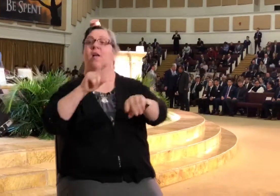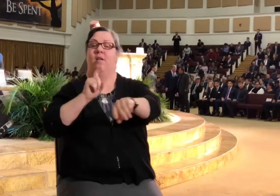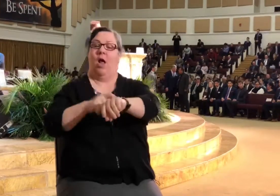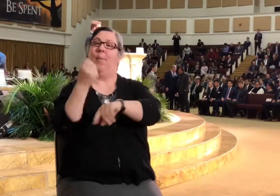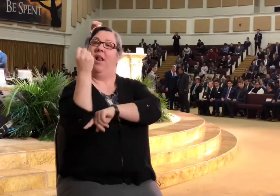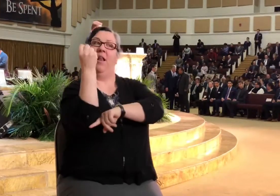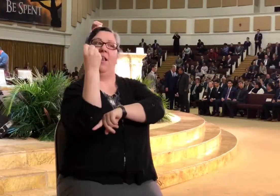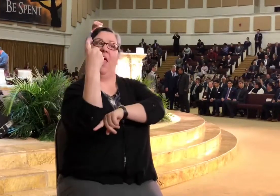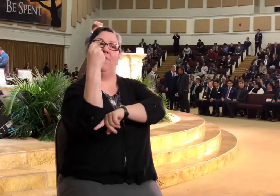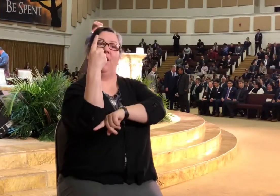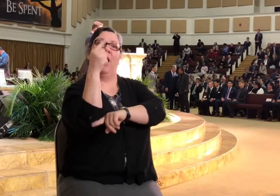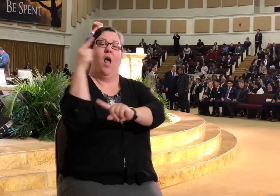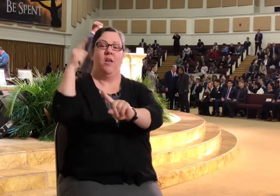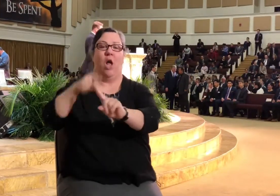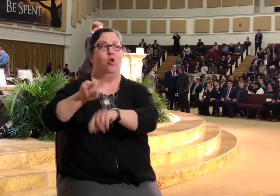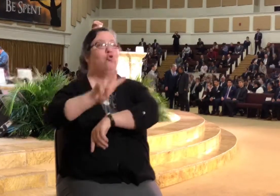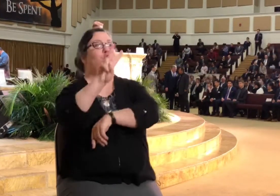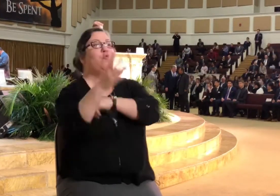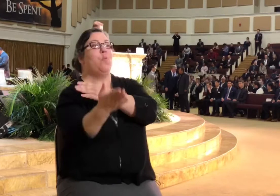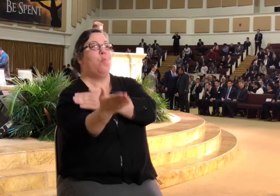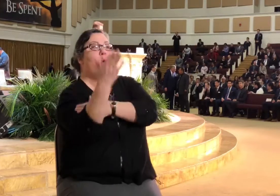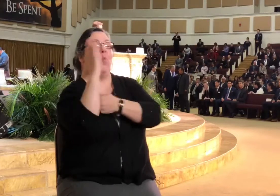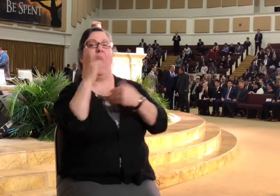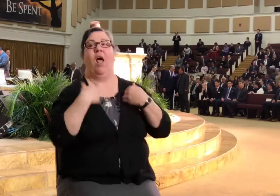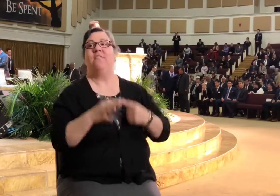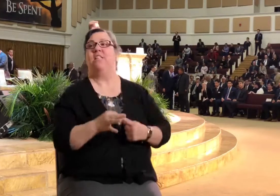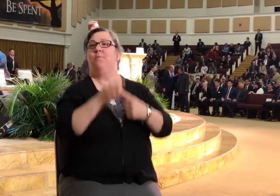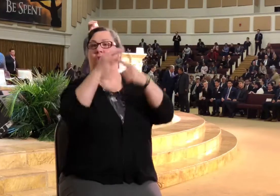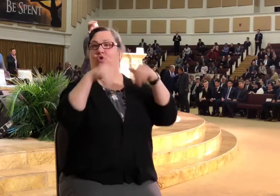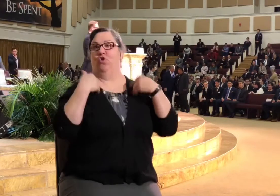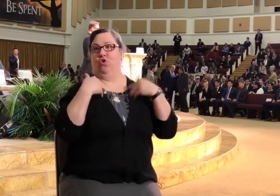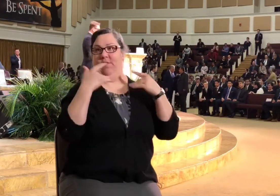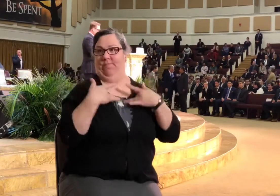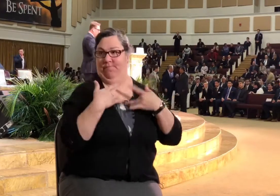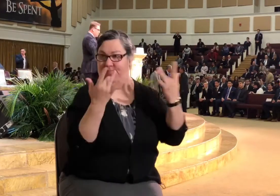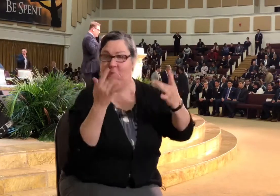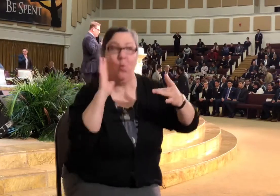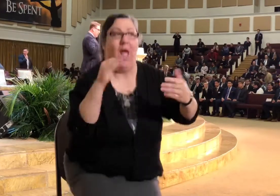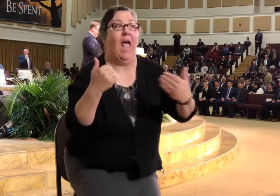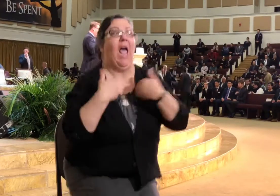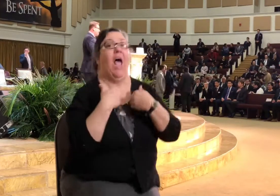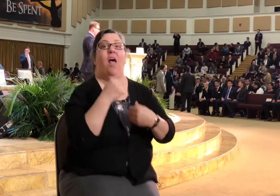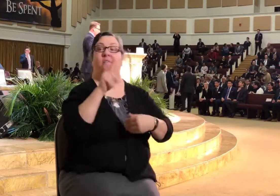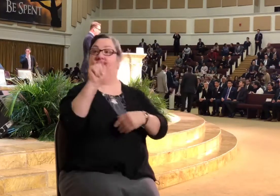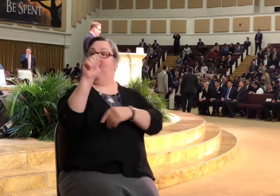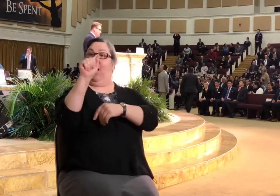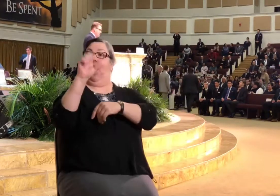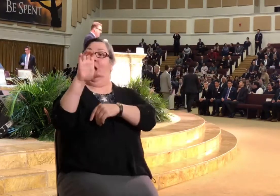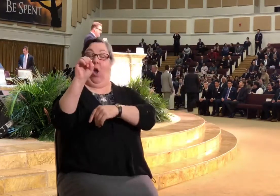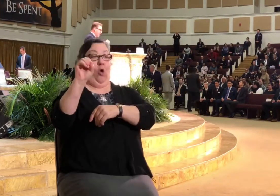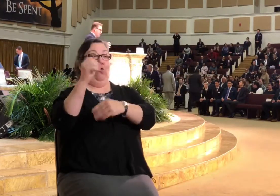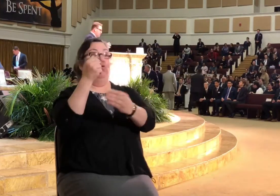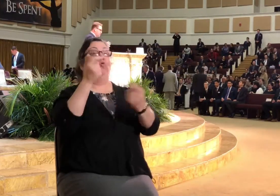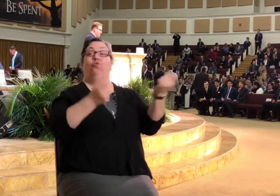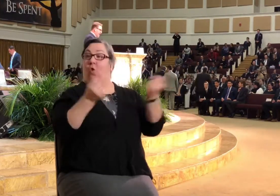a.m. Is going to be a special youth event. And there will be a taco truck, cash only.